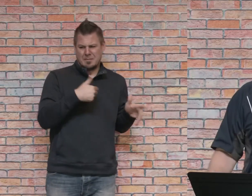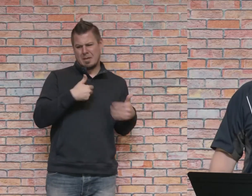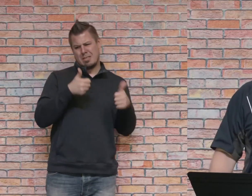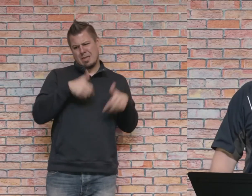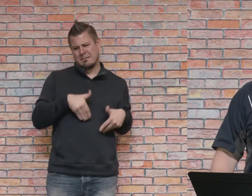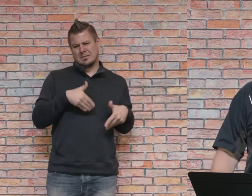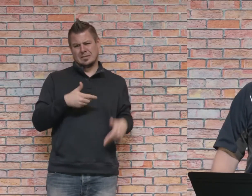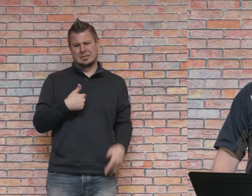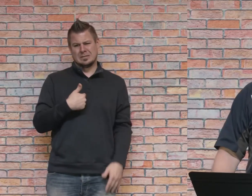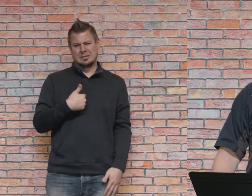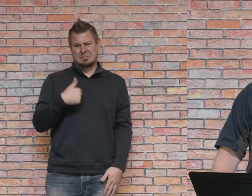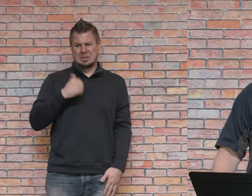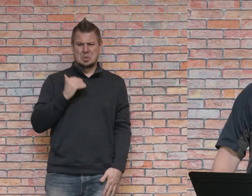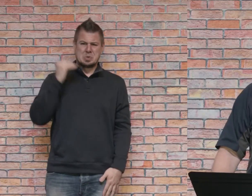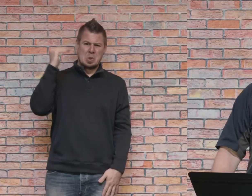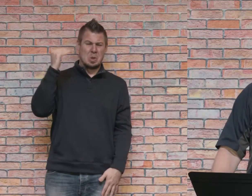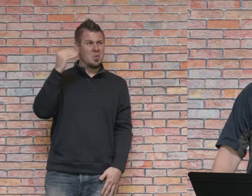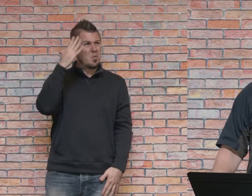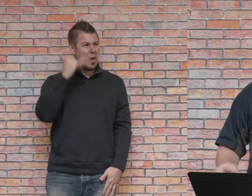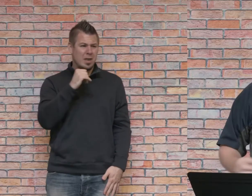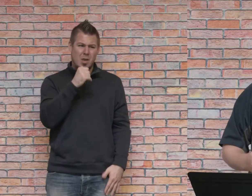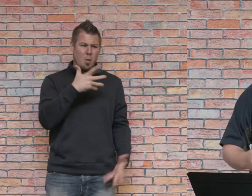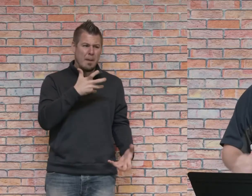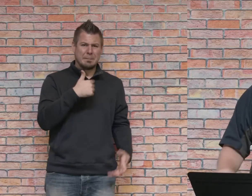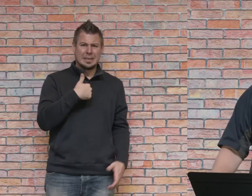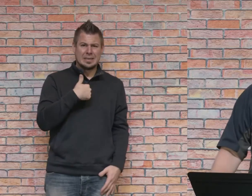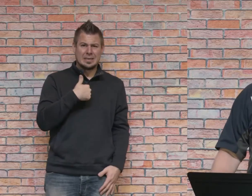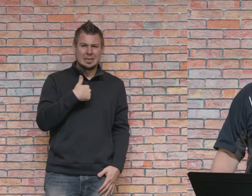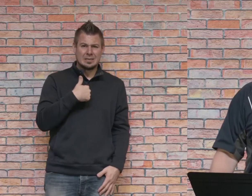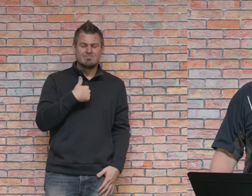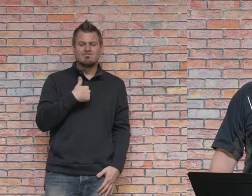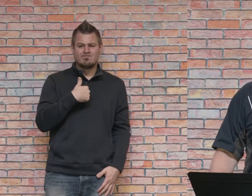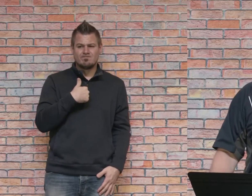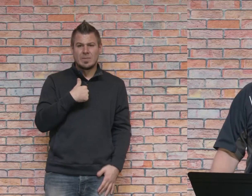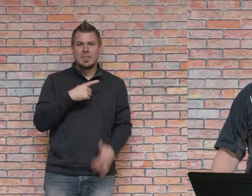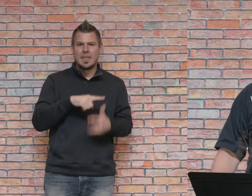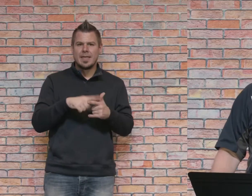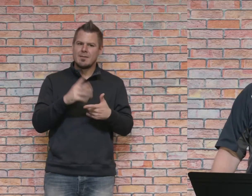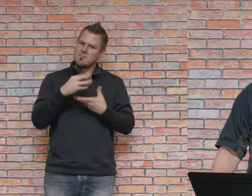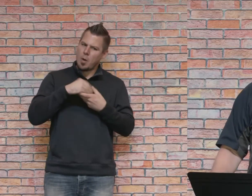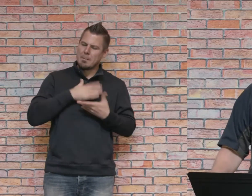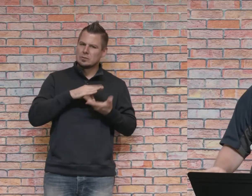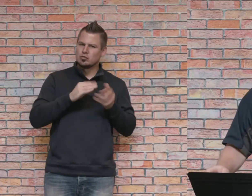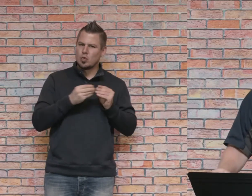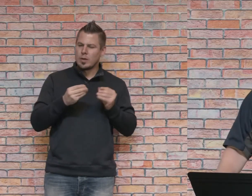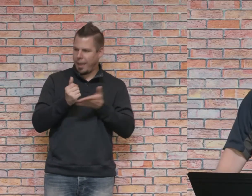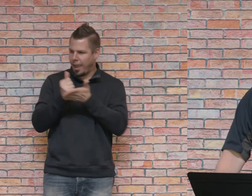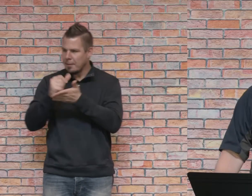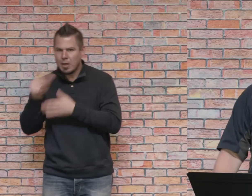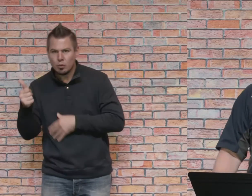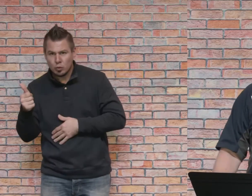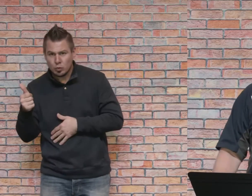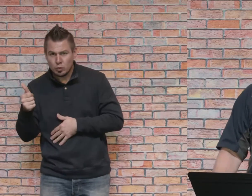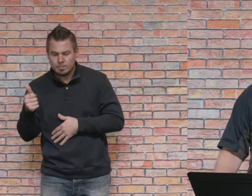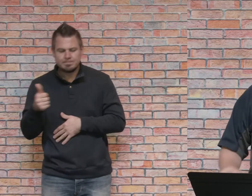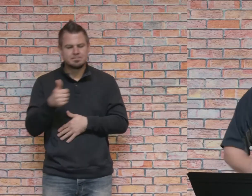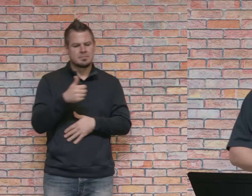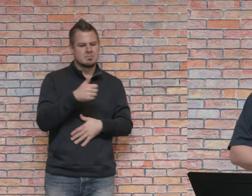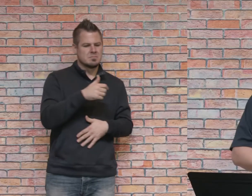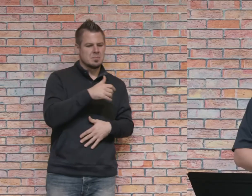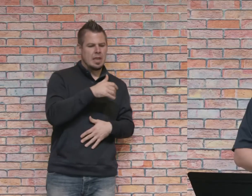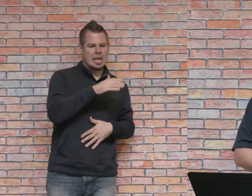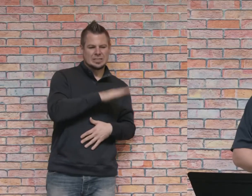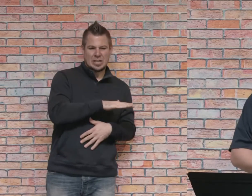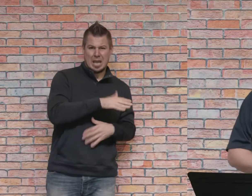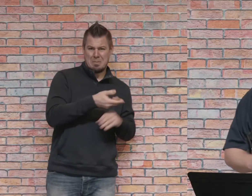why didn't they want me? That becomes a part of your powerful story. The death of a child, a pain that no parent